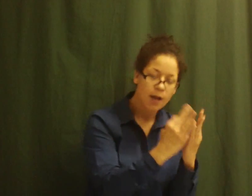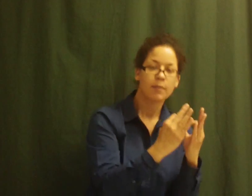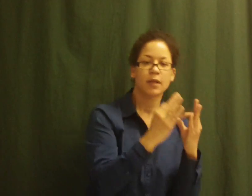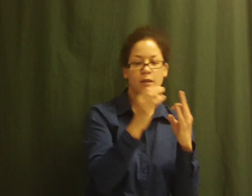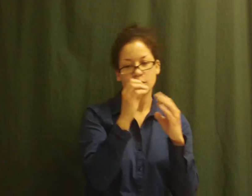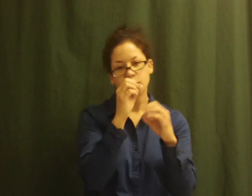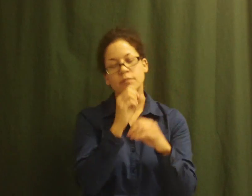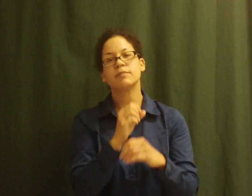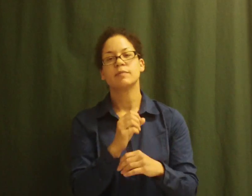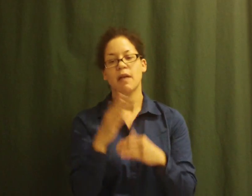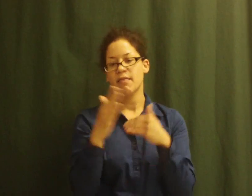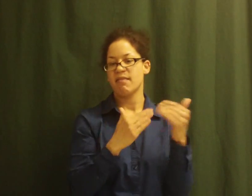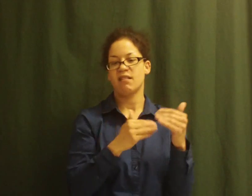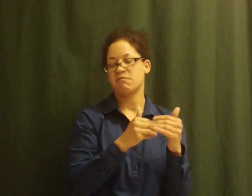in our community.